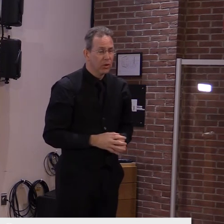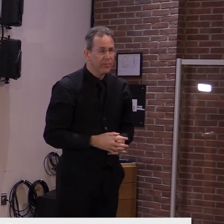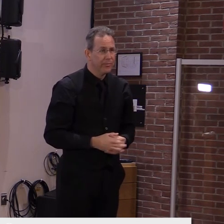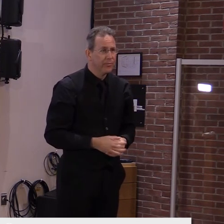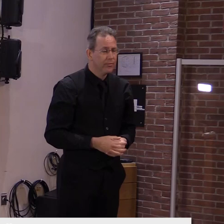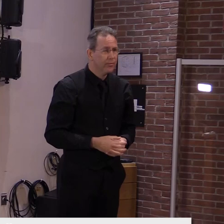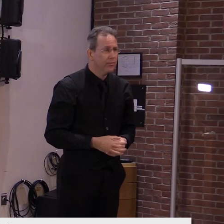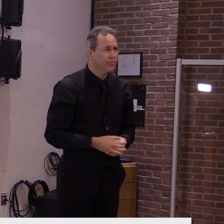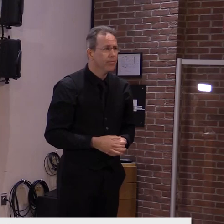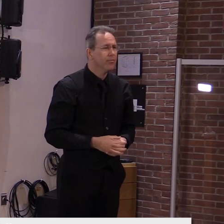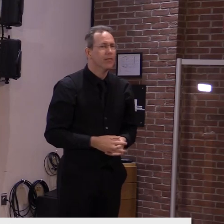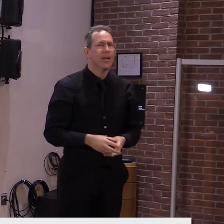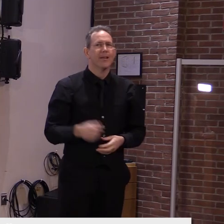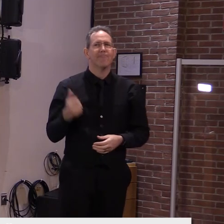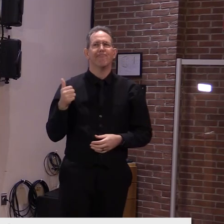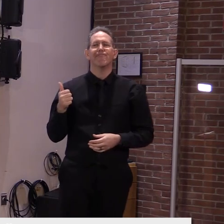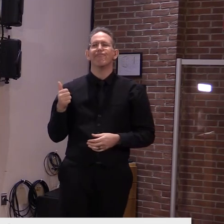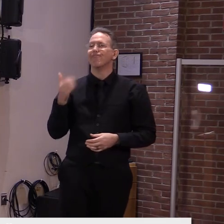Okay, thank you.